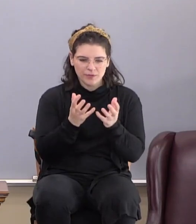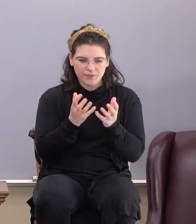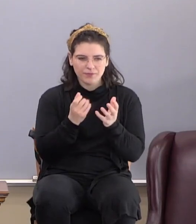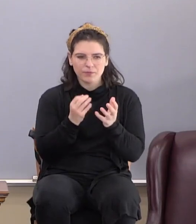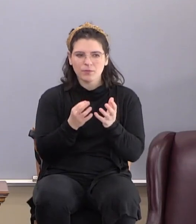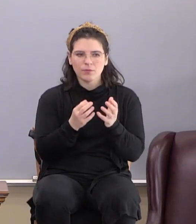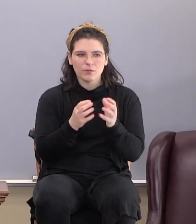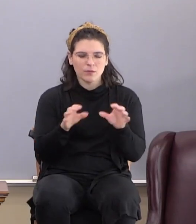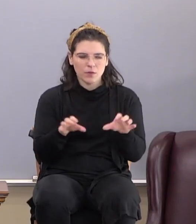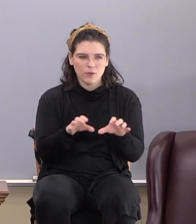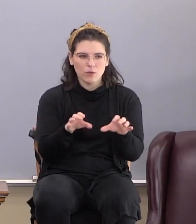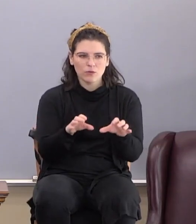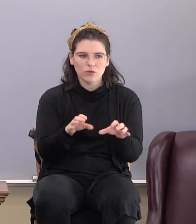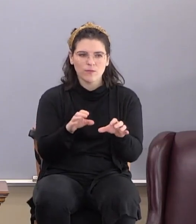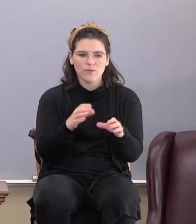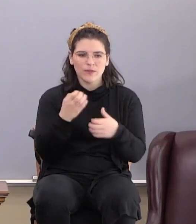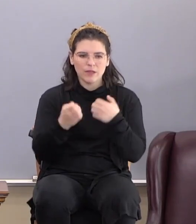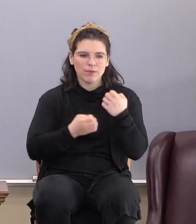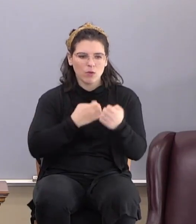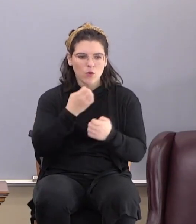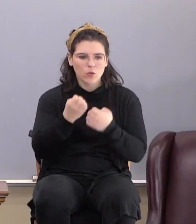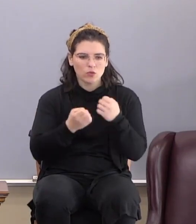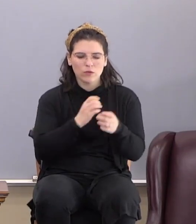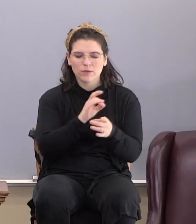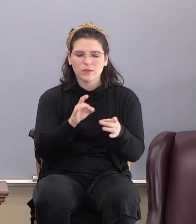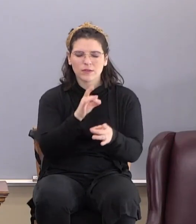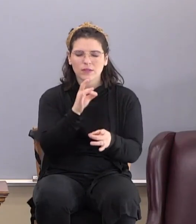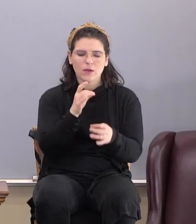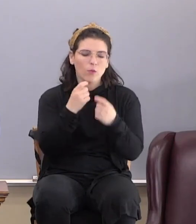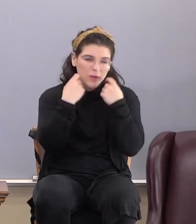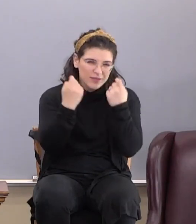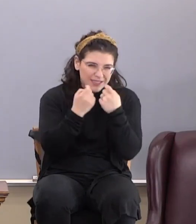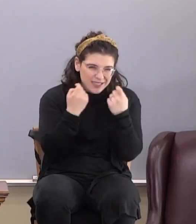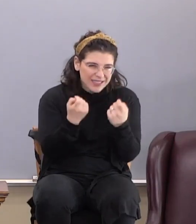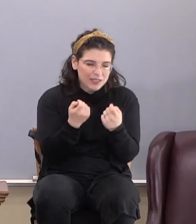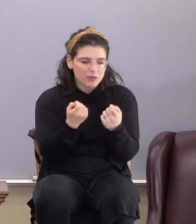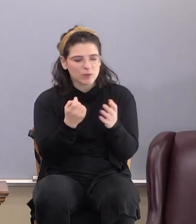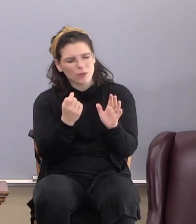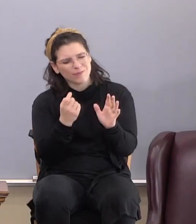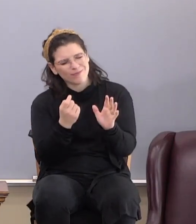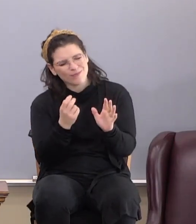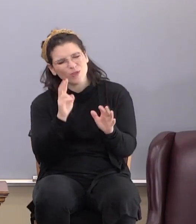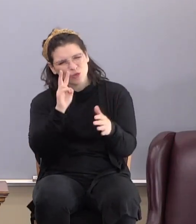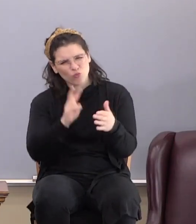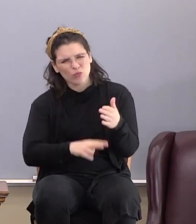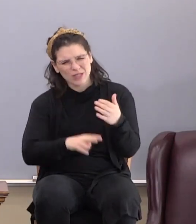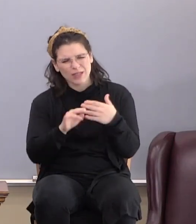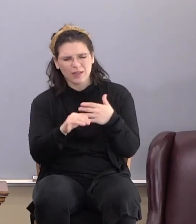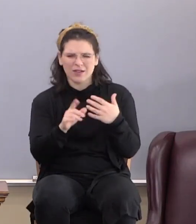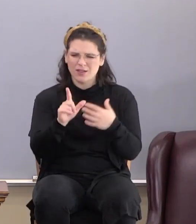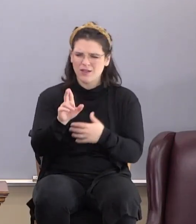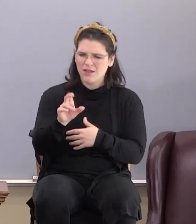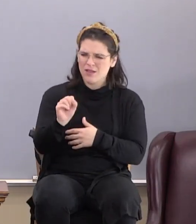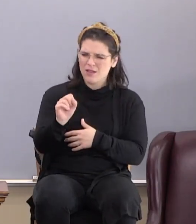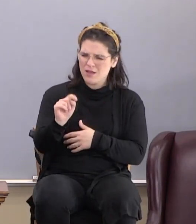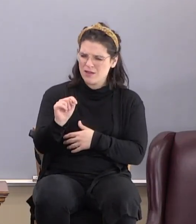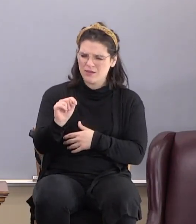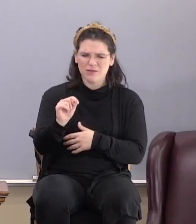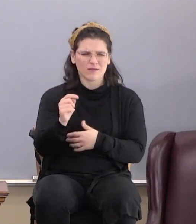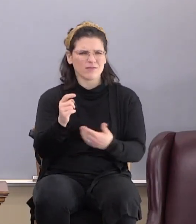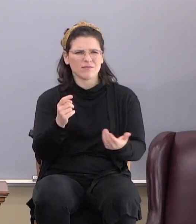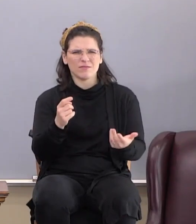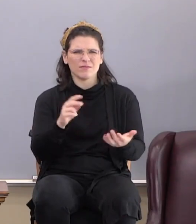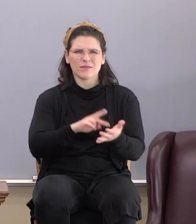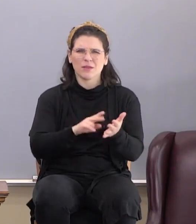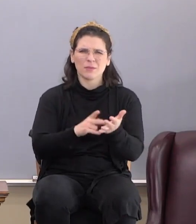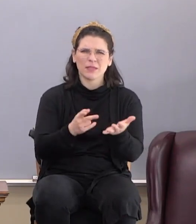the motion, the emotions of sin, which were, well, we should read that. Keep your finger here. What do you mean lust? Keep your finger